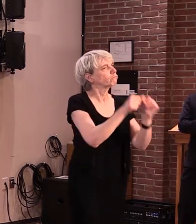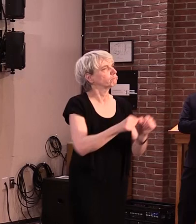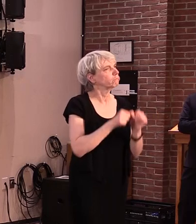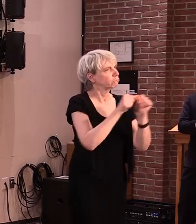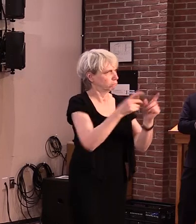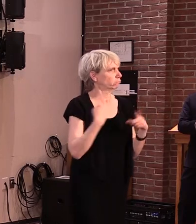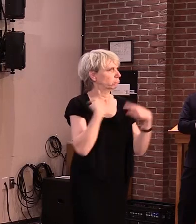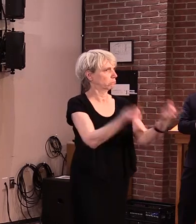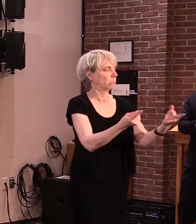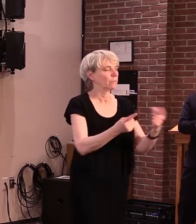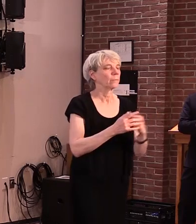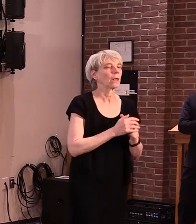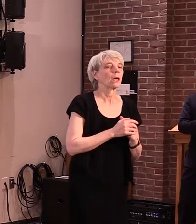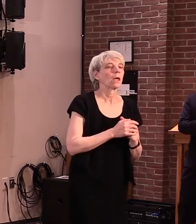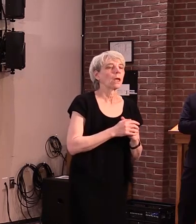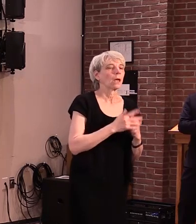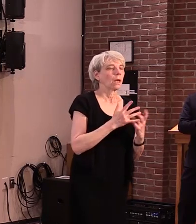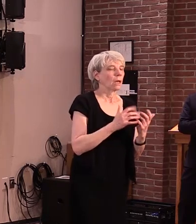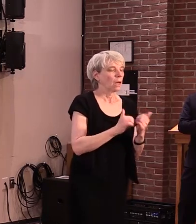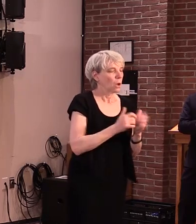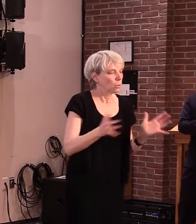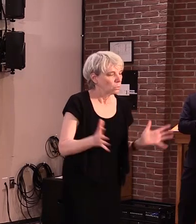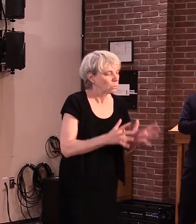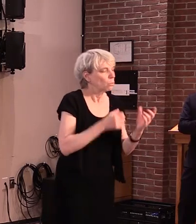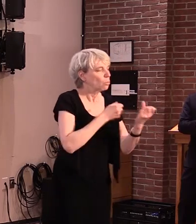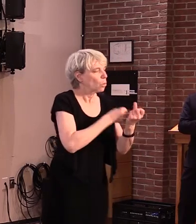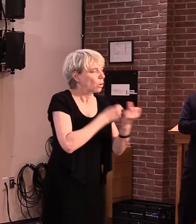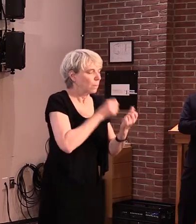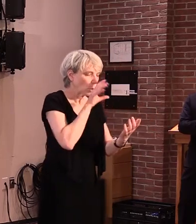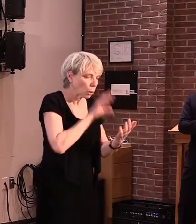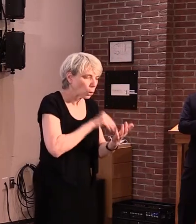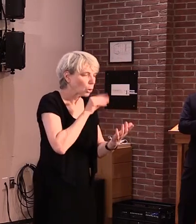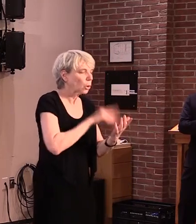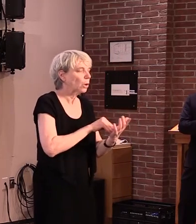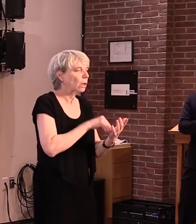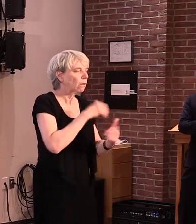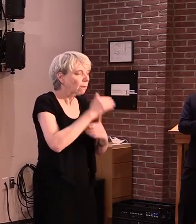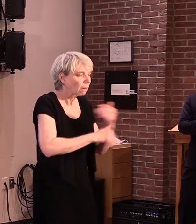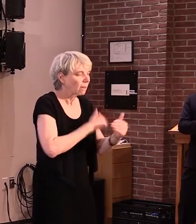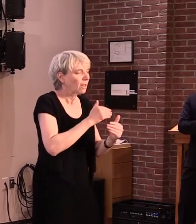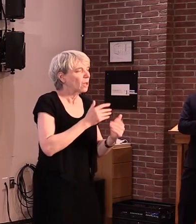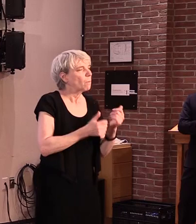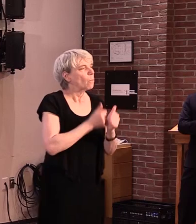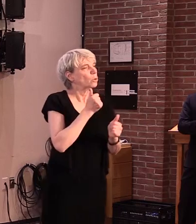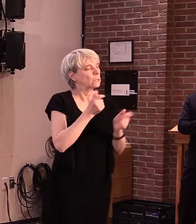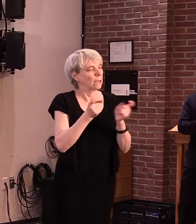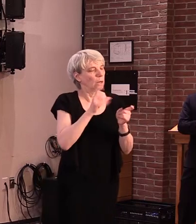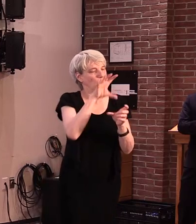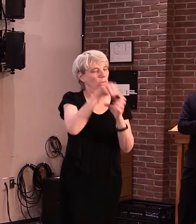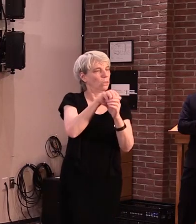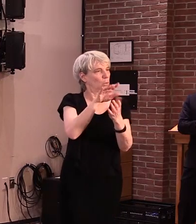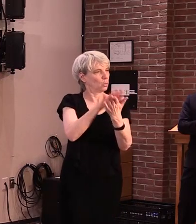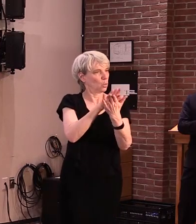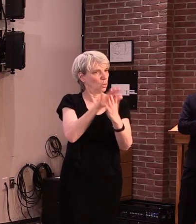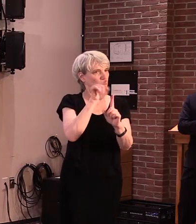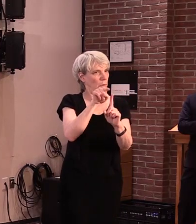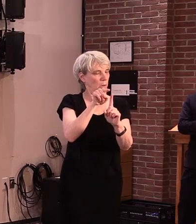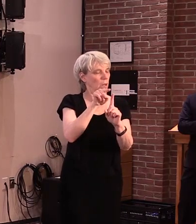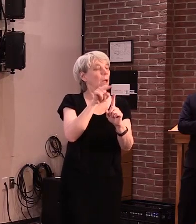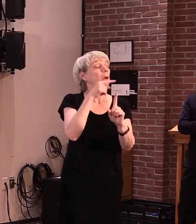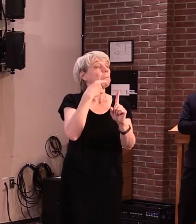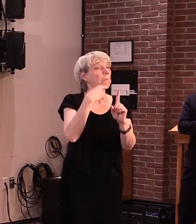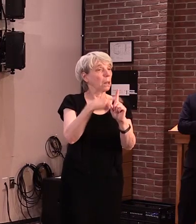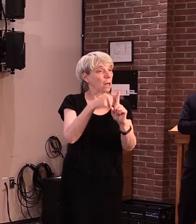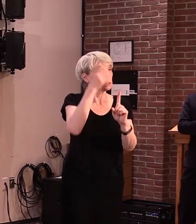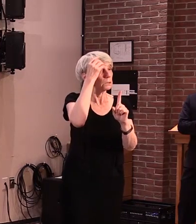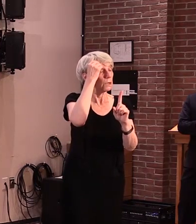that we create as part of continuity of learning are largely focused internally inside the school, but they're also going to be publicly available